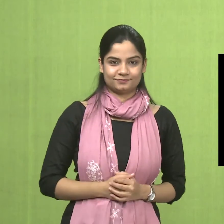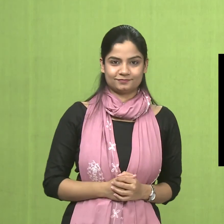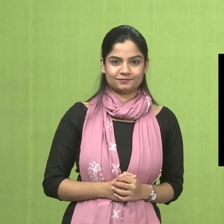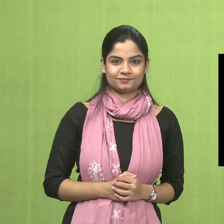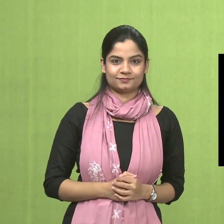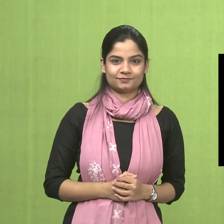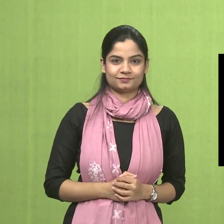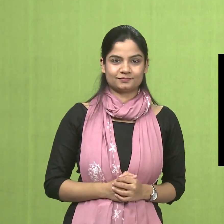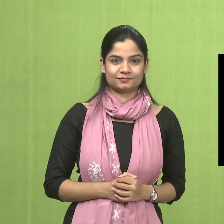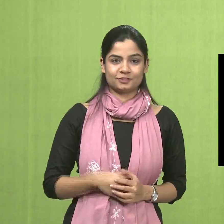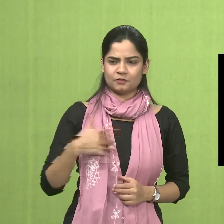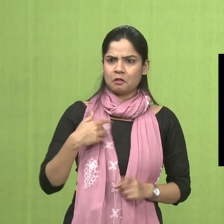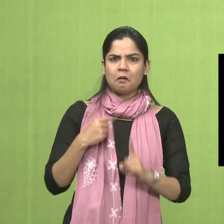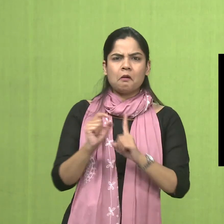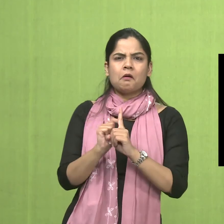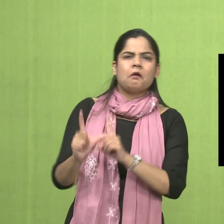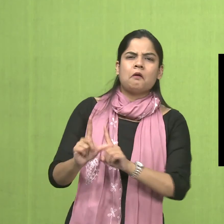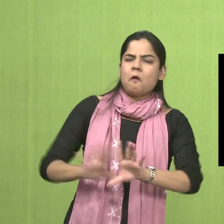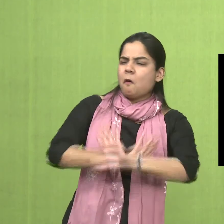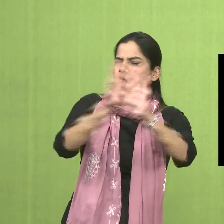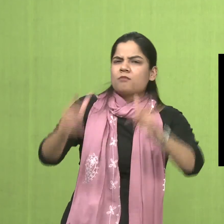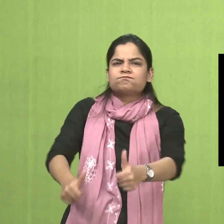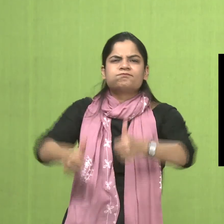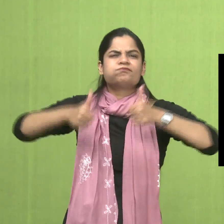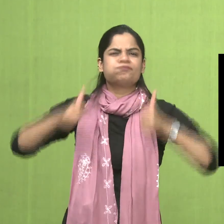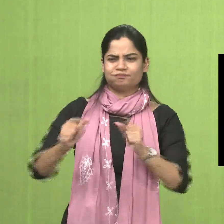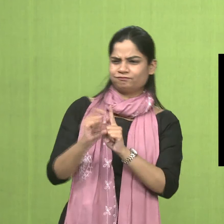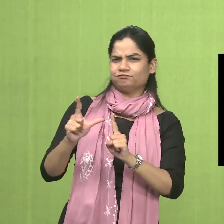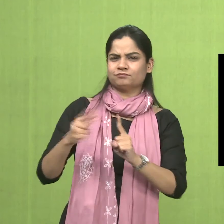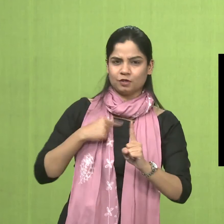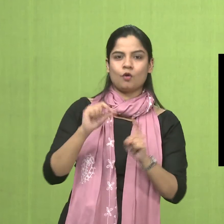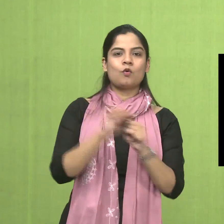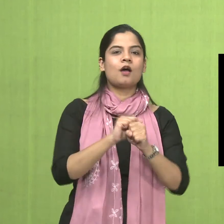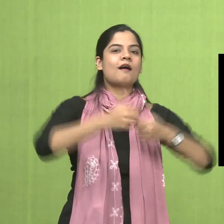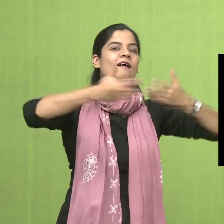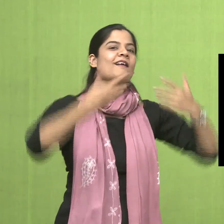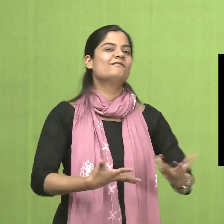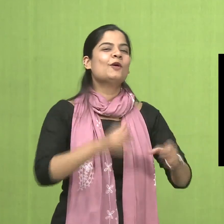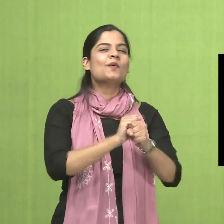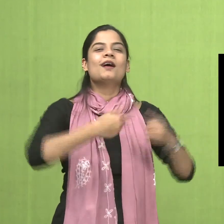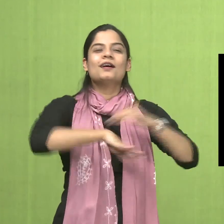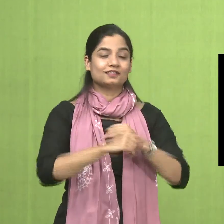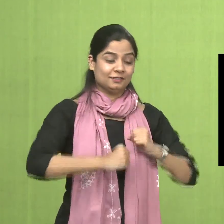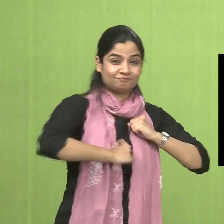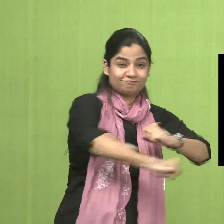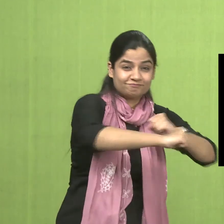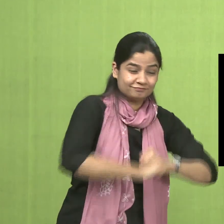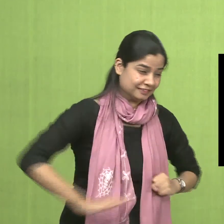Now that's heavy work, uses the maximum energy. Heavy work can be done when you have the maximum energy. Mopping the floor,